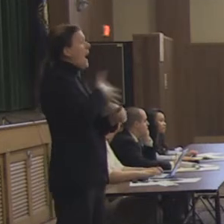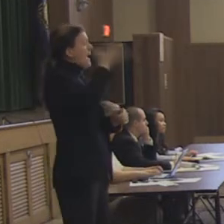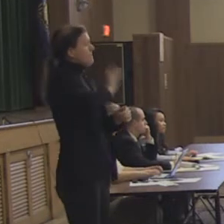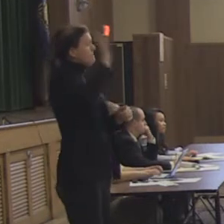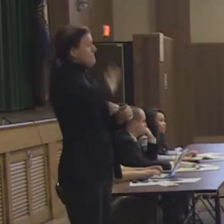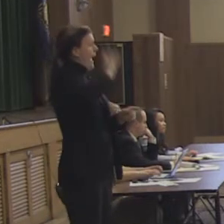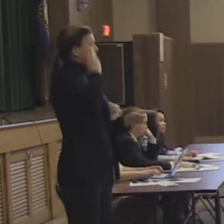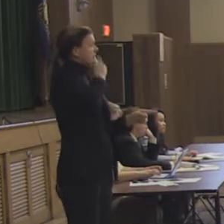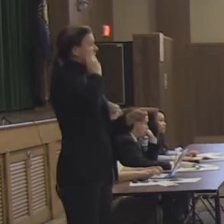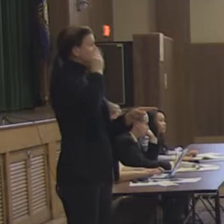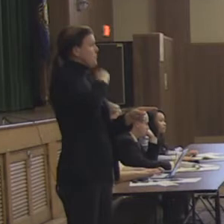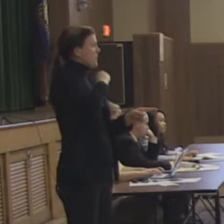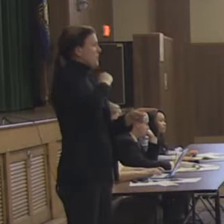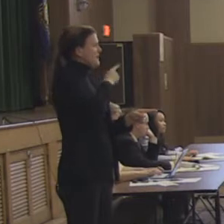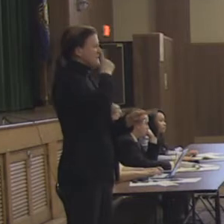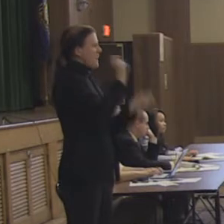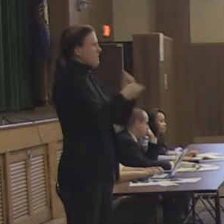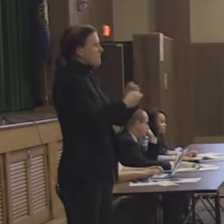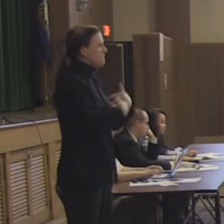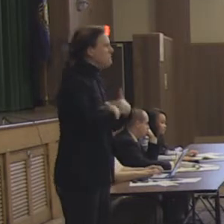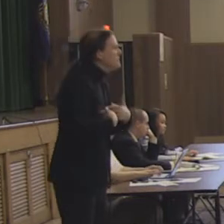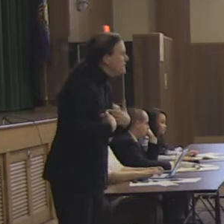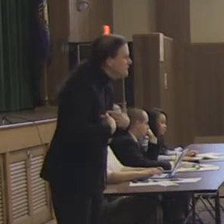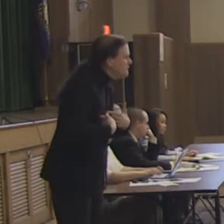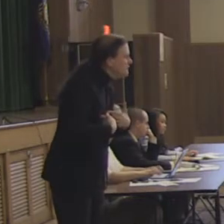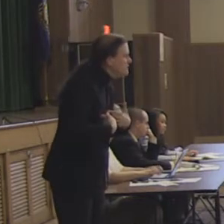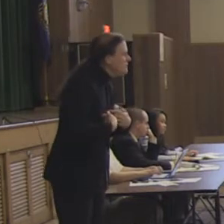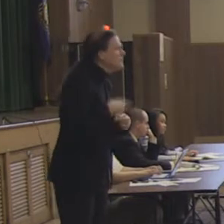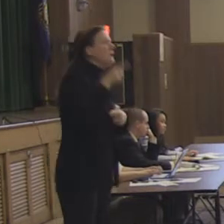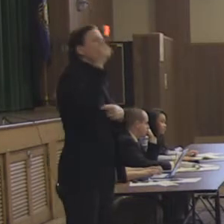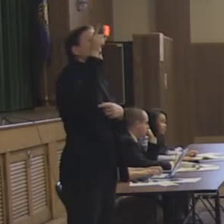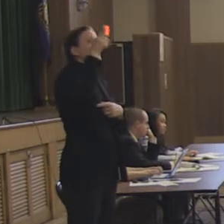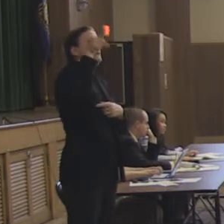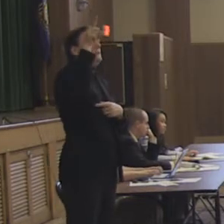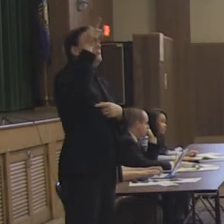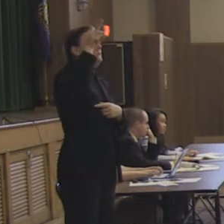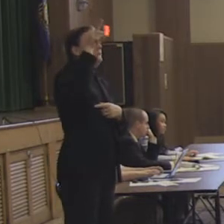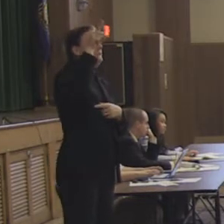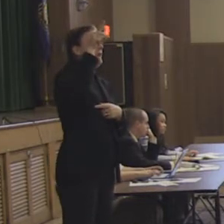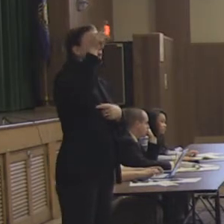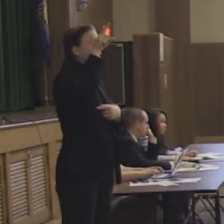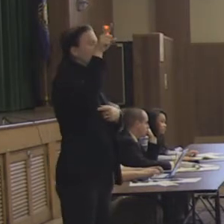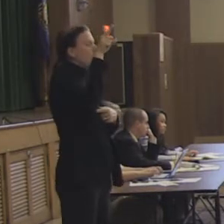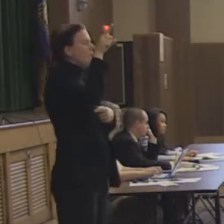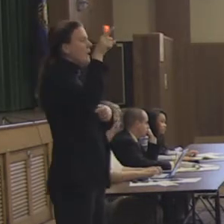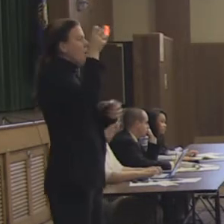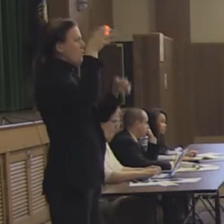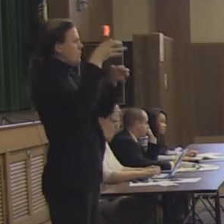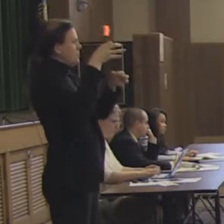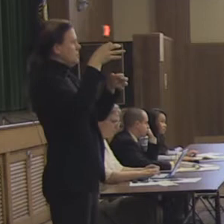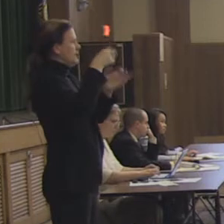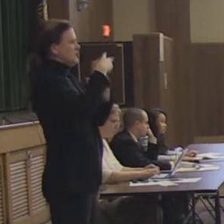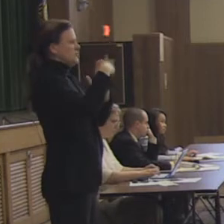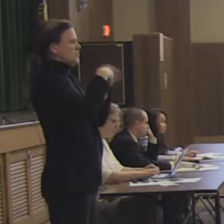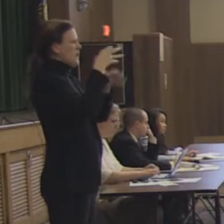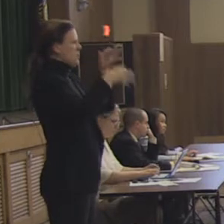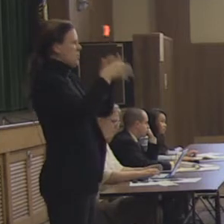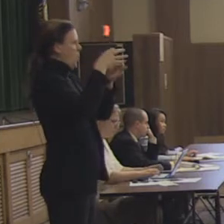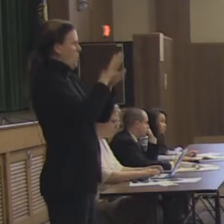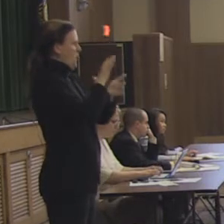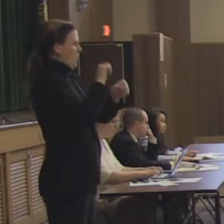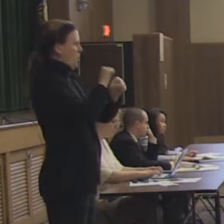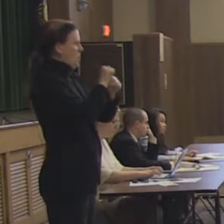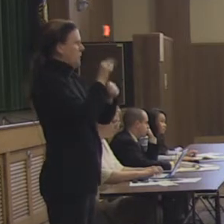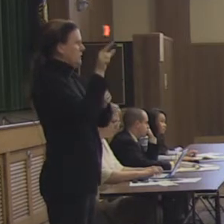There was a part that said, based on the motion, defendant found not guilty of mental disease and defect from 1991.